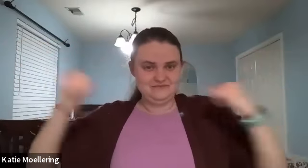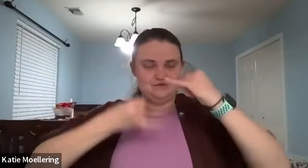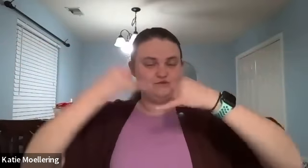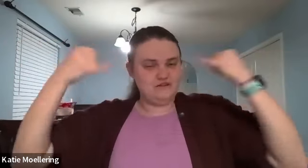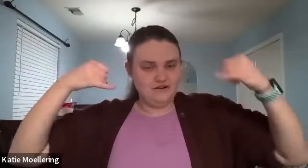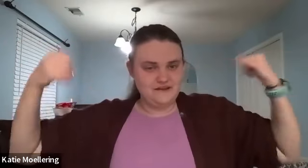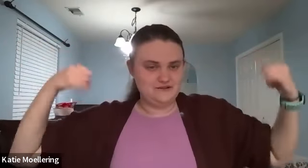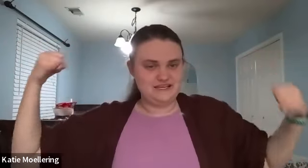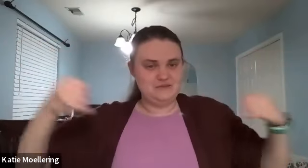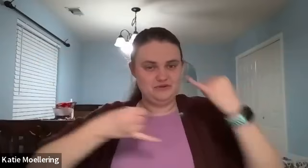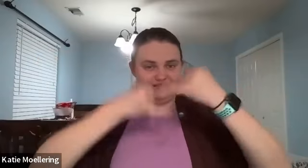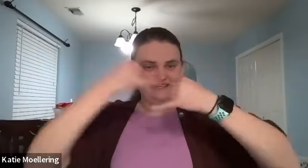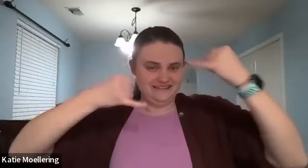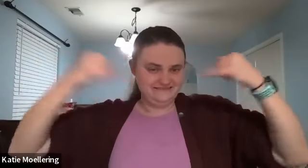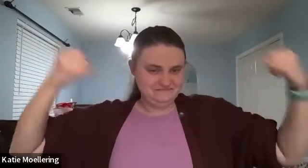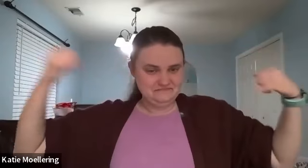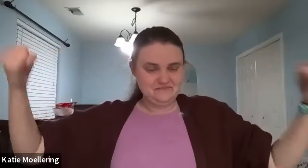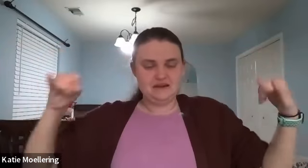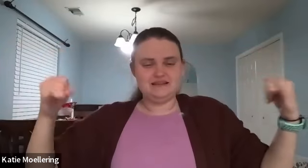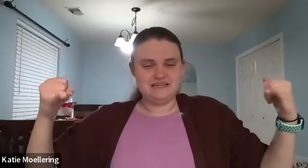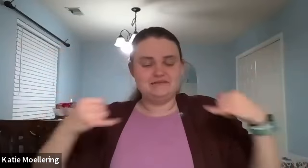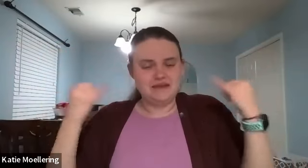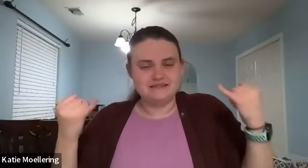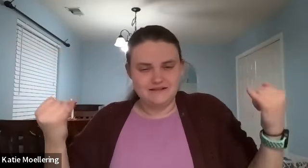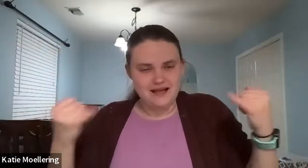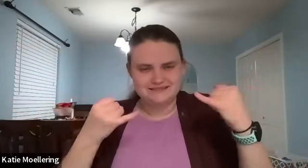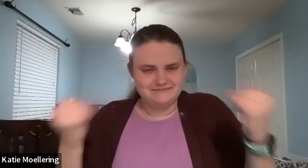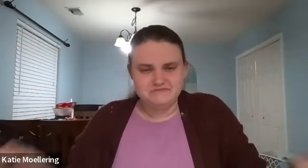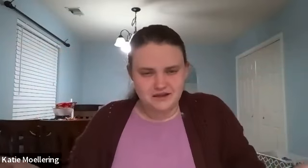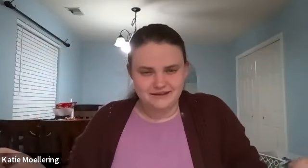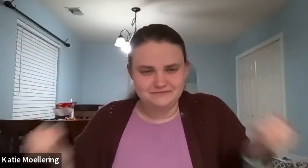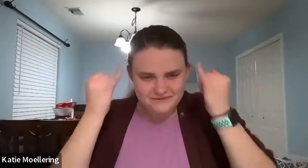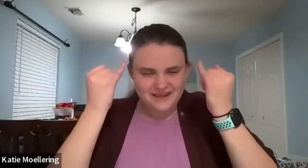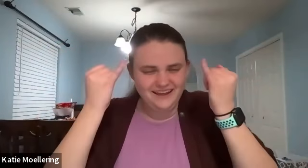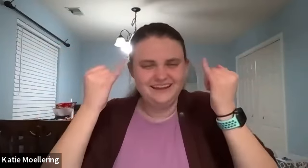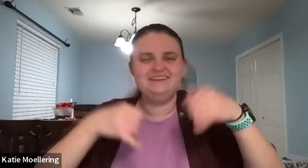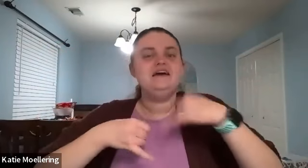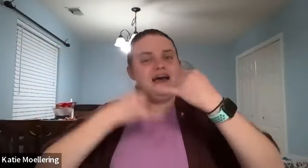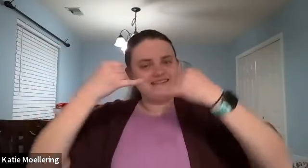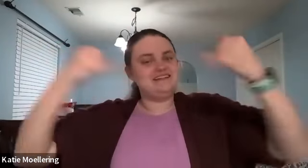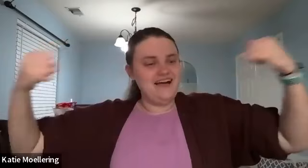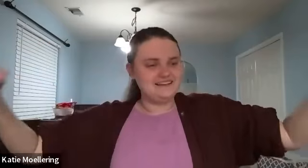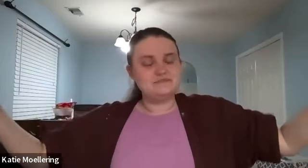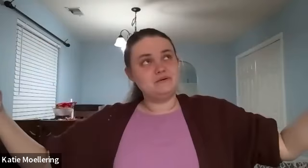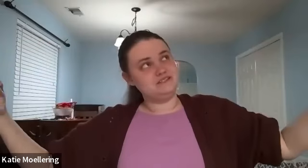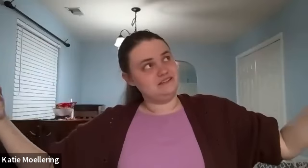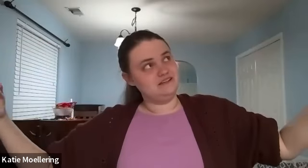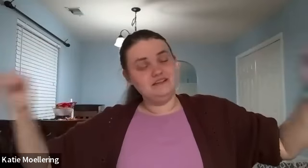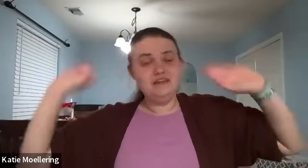This was one of our favorites, I remember as a kid. And not as a kid, as in class, not a kid, as in class. I mean, I was a kid.